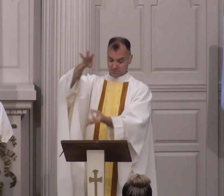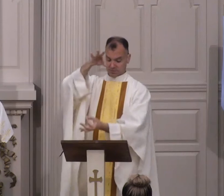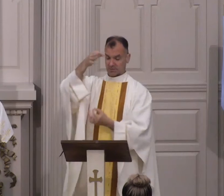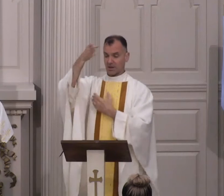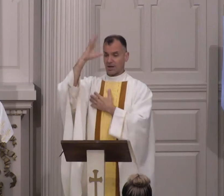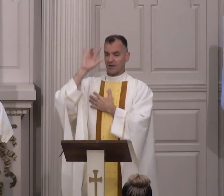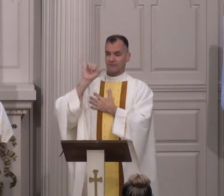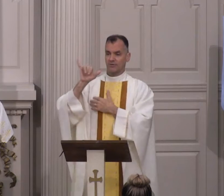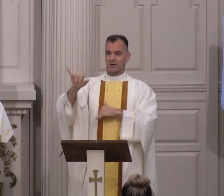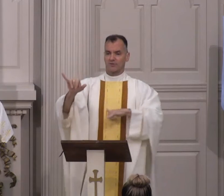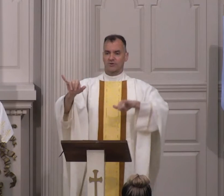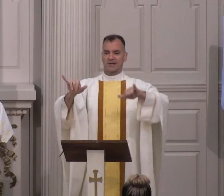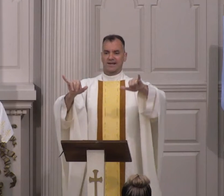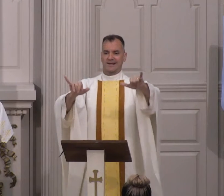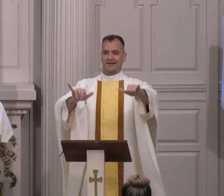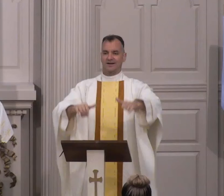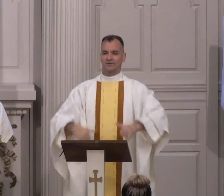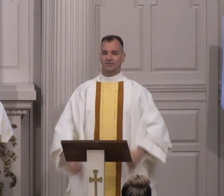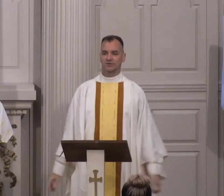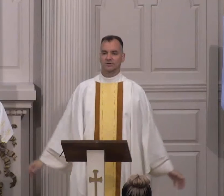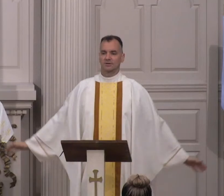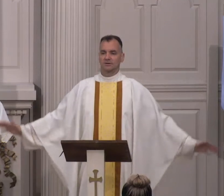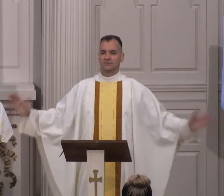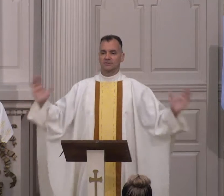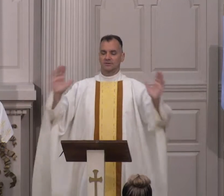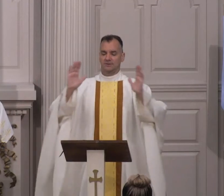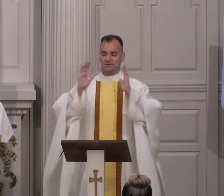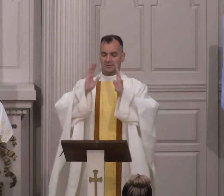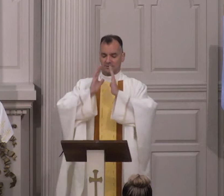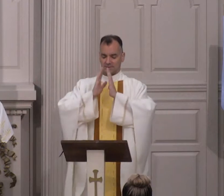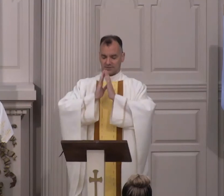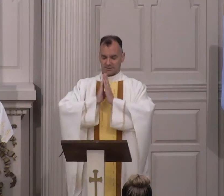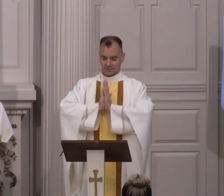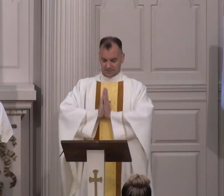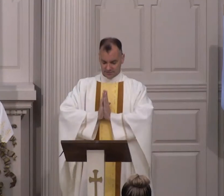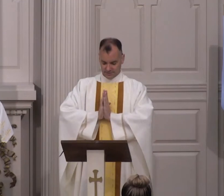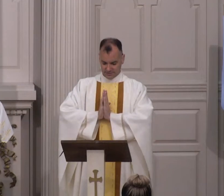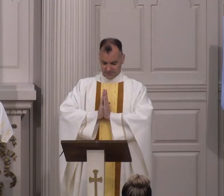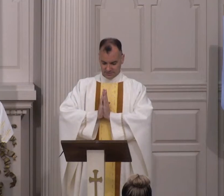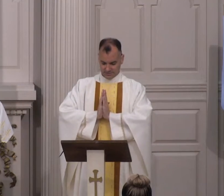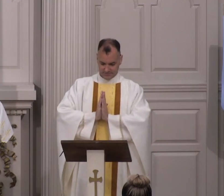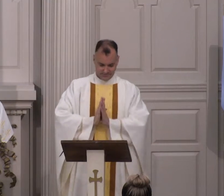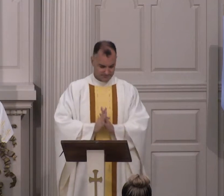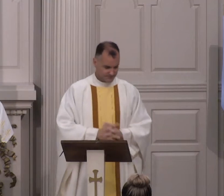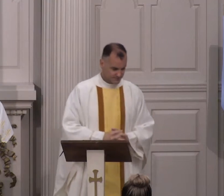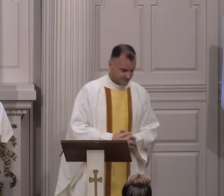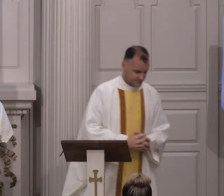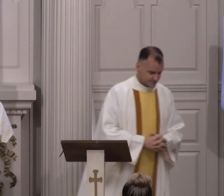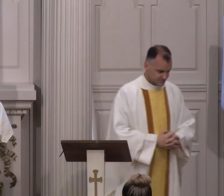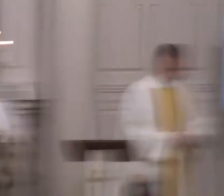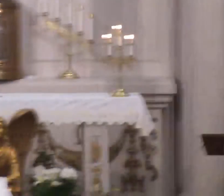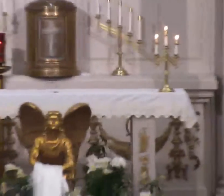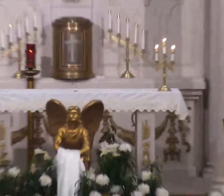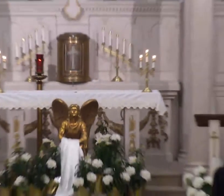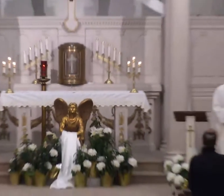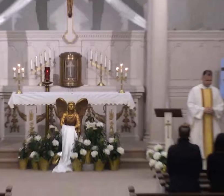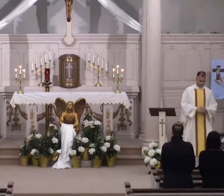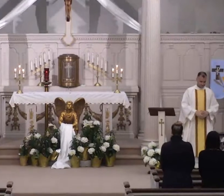lives and reigns with you in the unity of the Holy Spirit, God forever and ever. Amen.